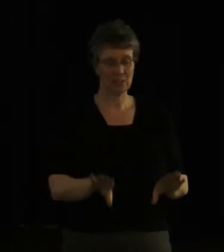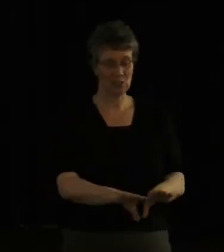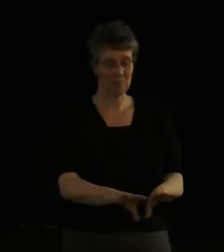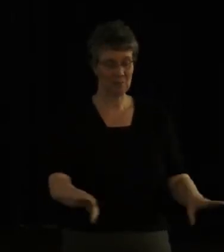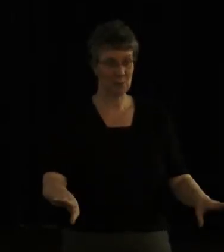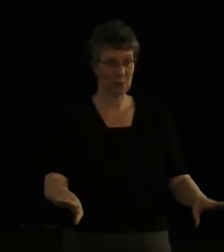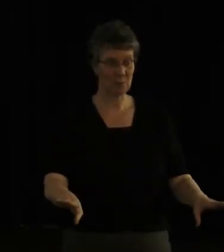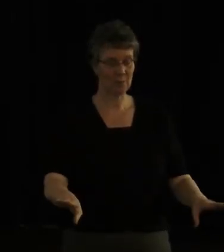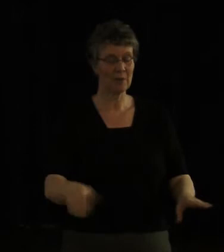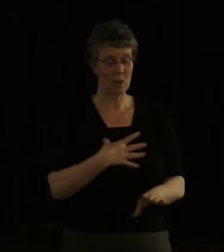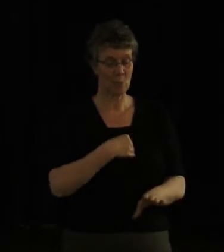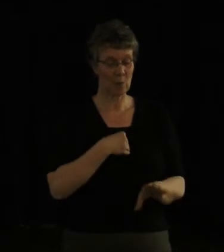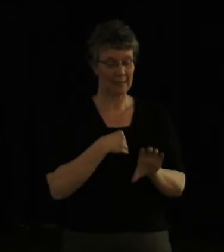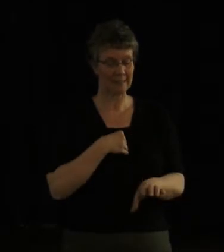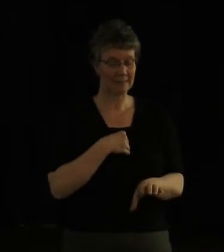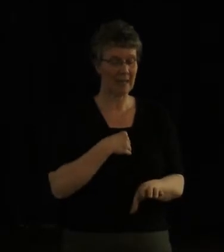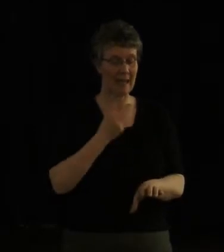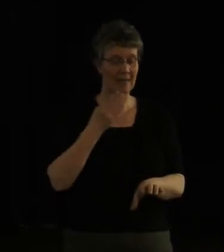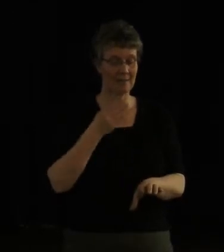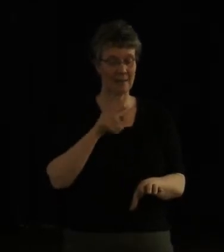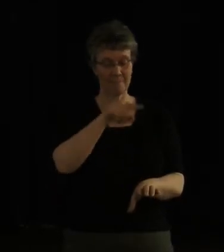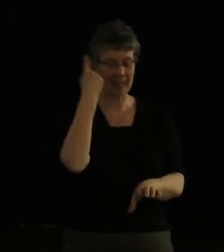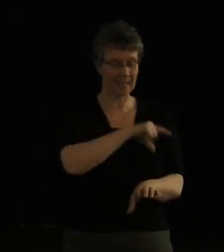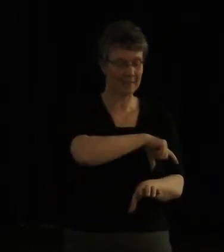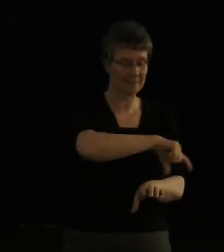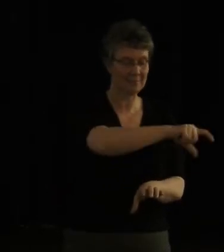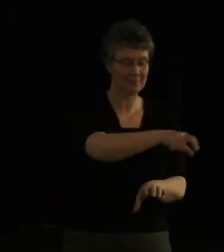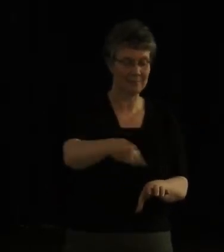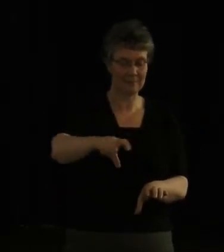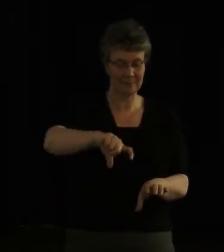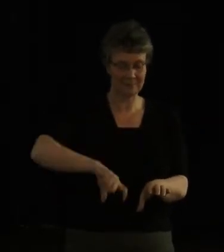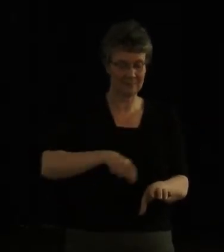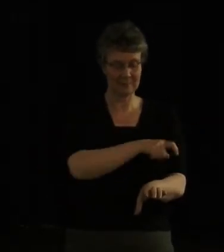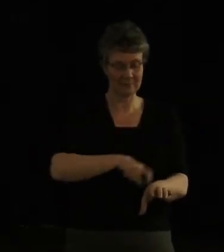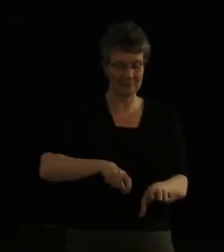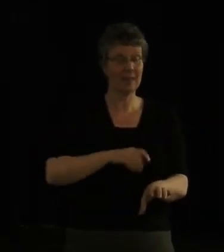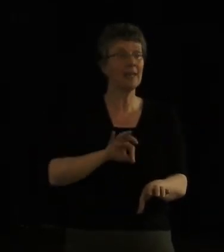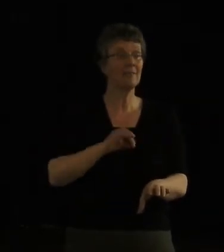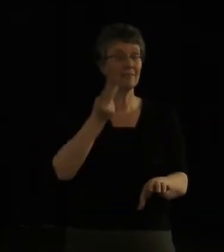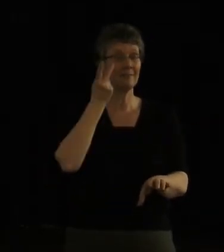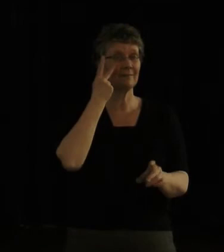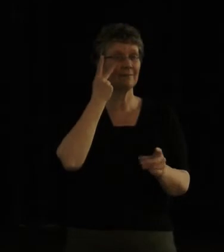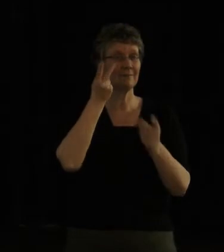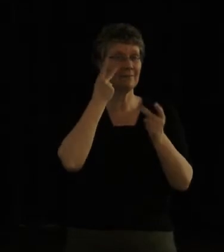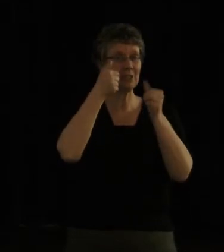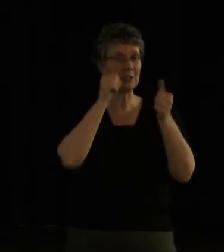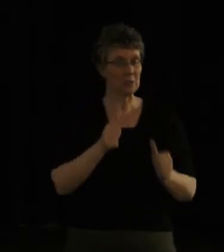to appreciate the size of the room. And the grab bar on the wall is the one that's required by